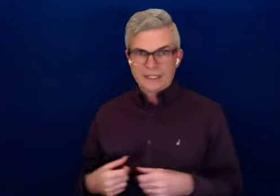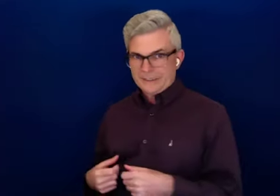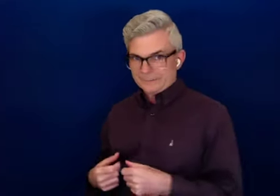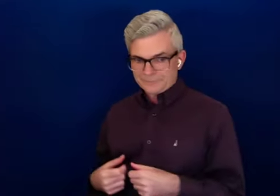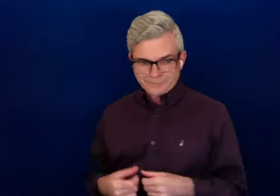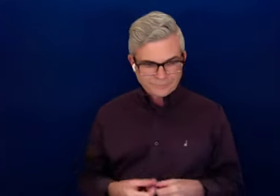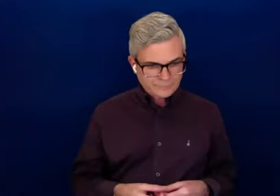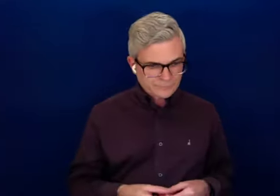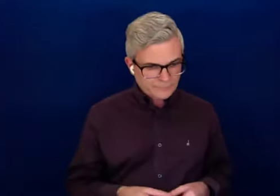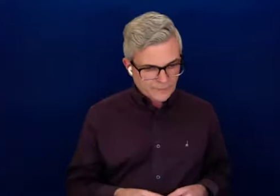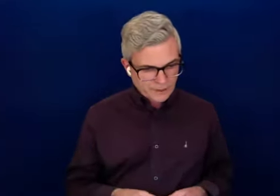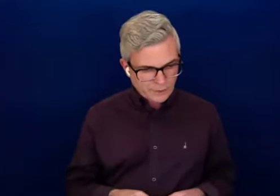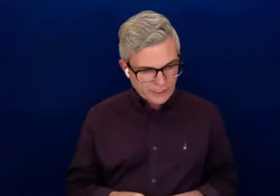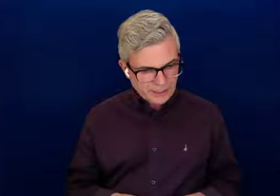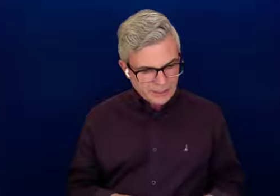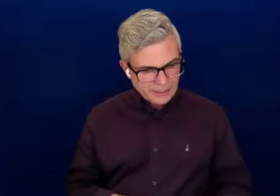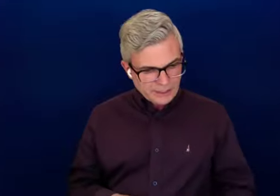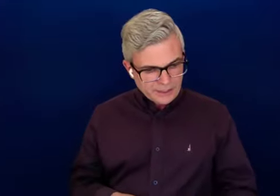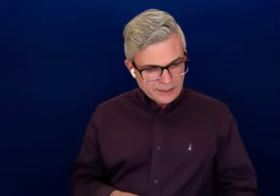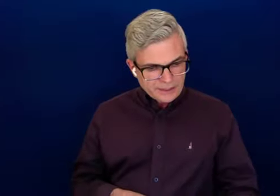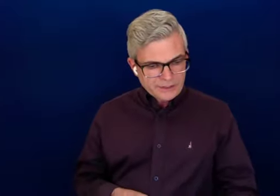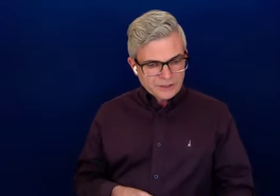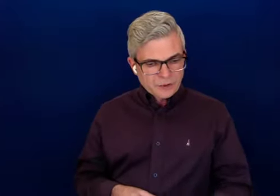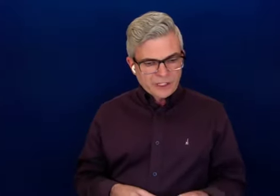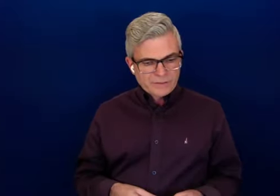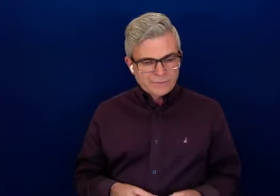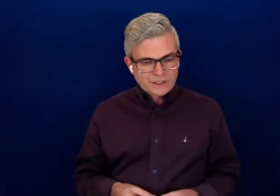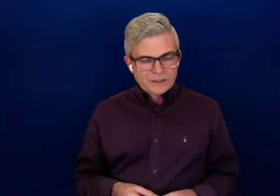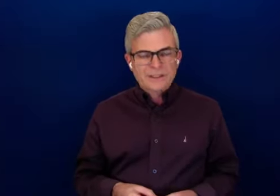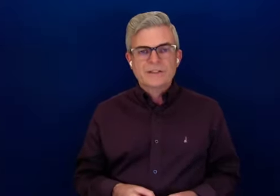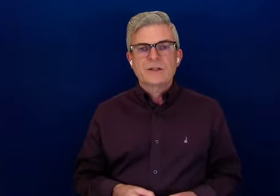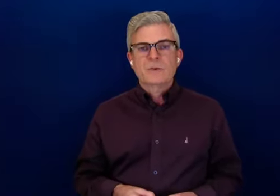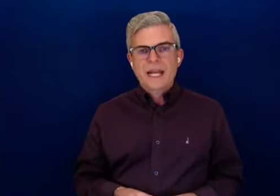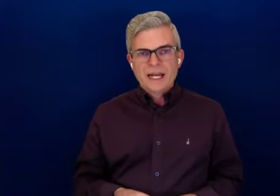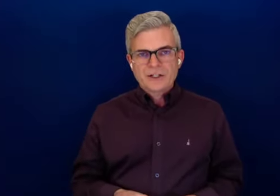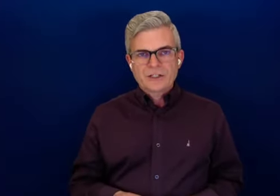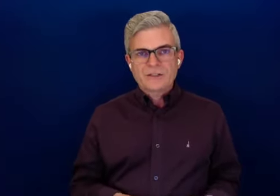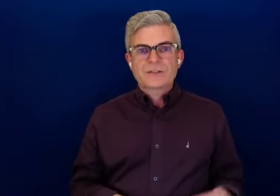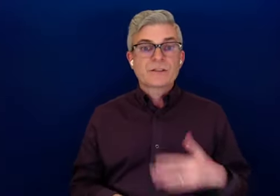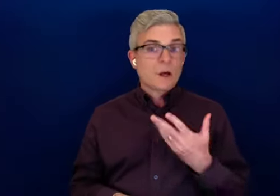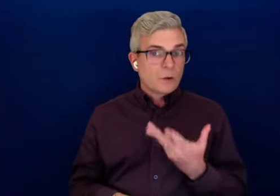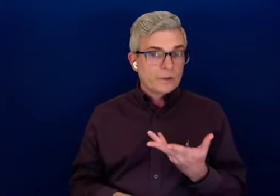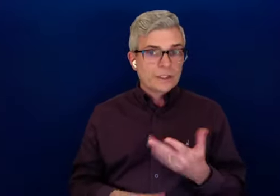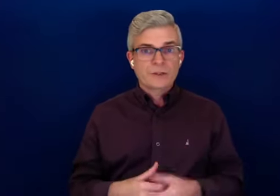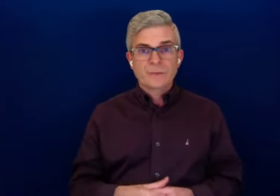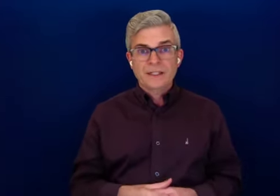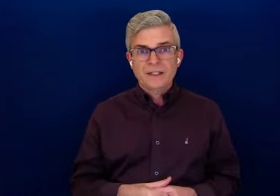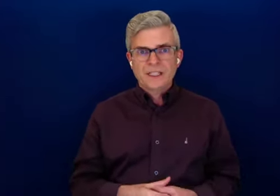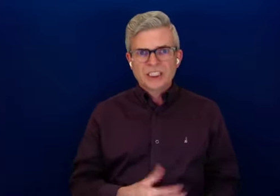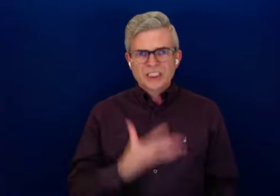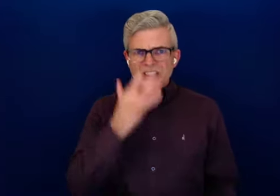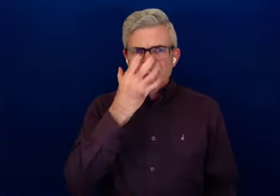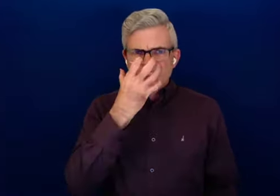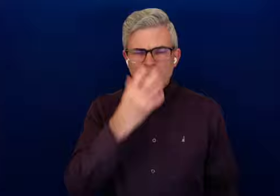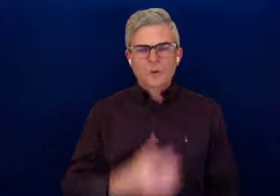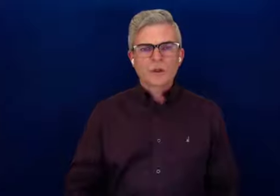body. Okay, integrate feelings and reactions. So it could be